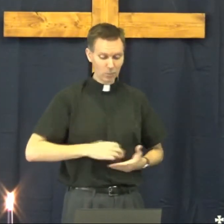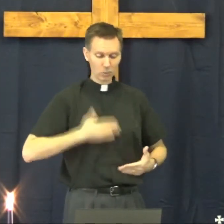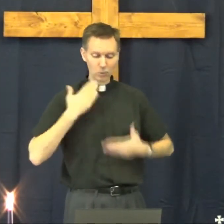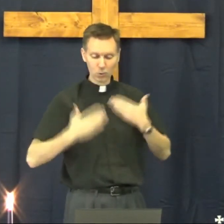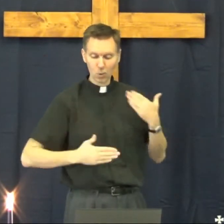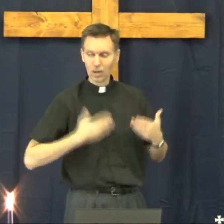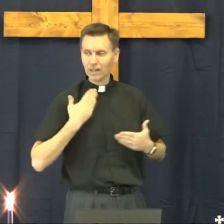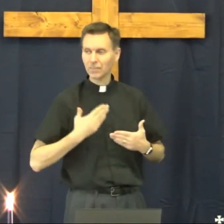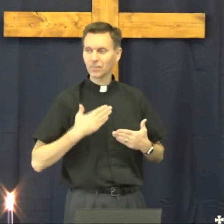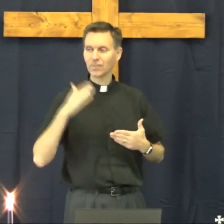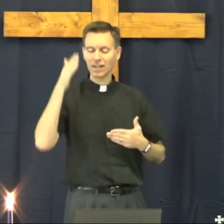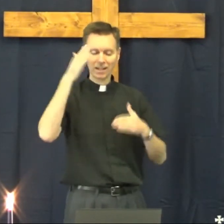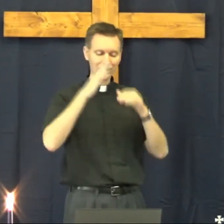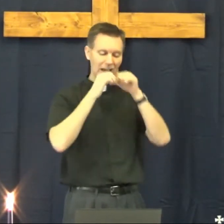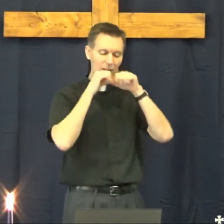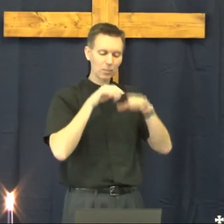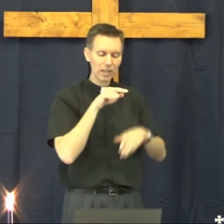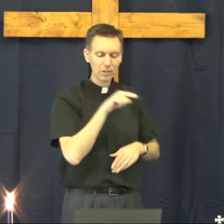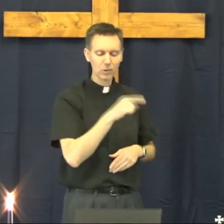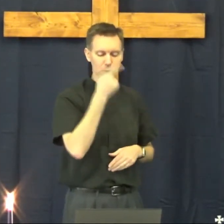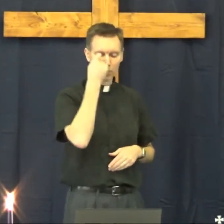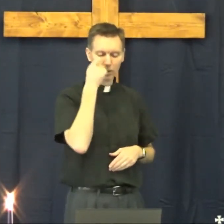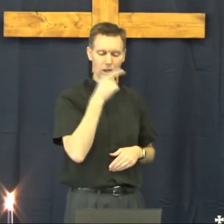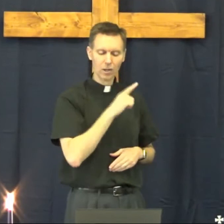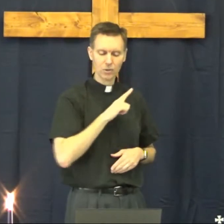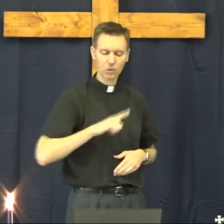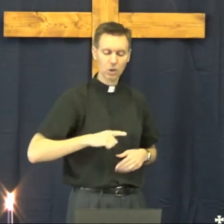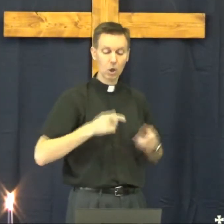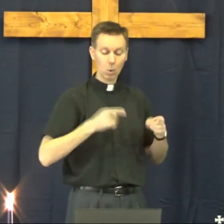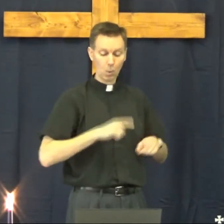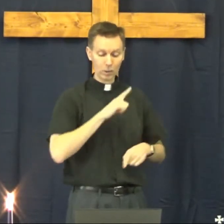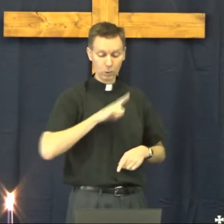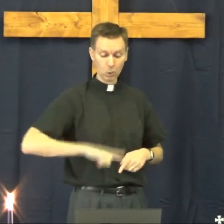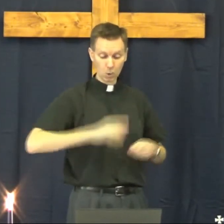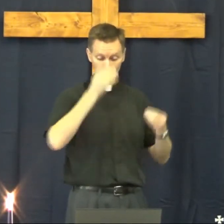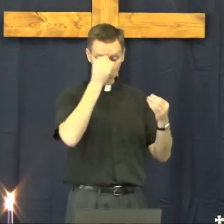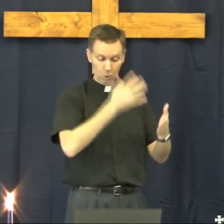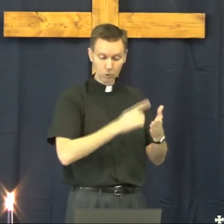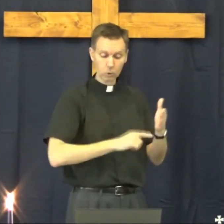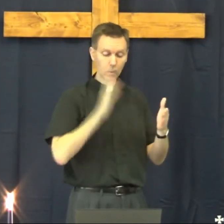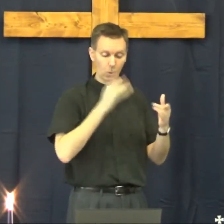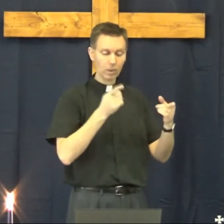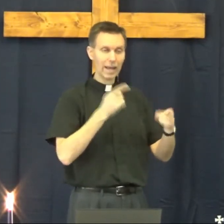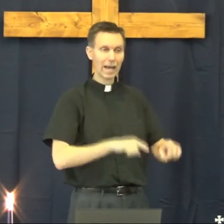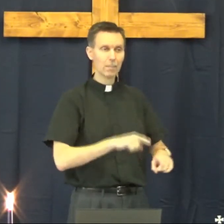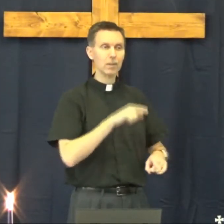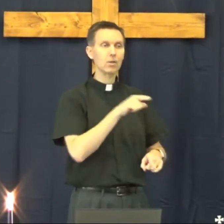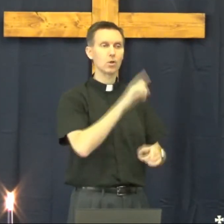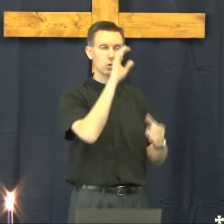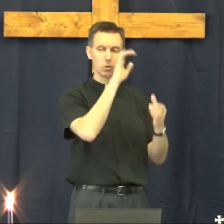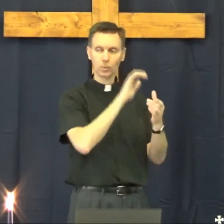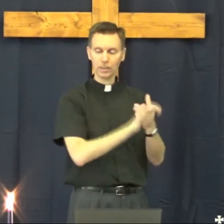with joy. God blesses you because when the Lord told you what will happen, you